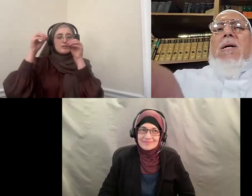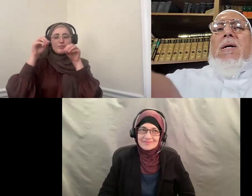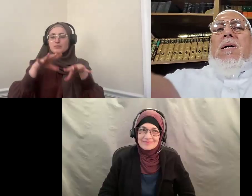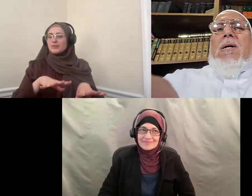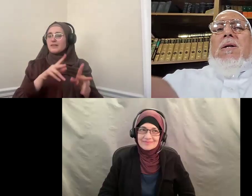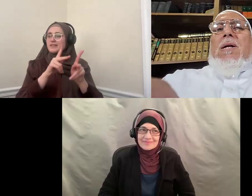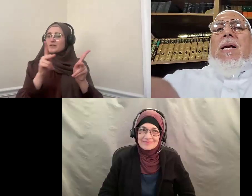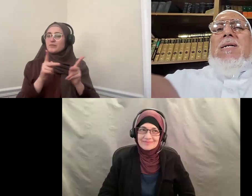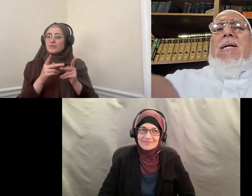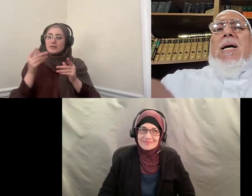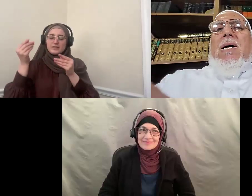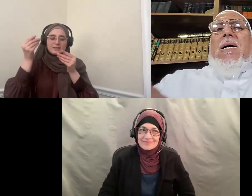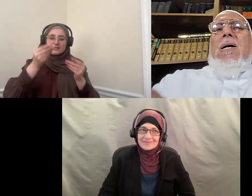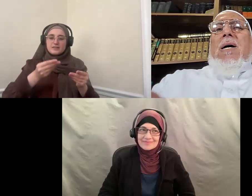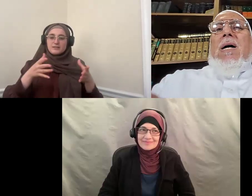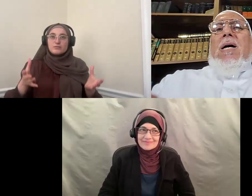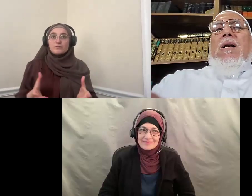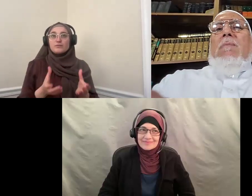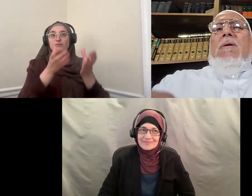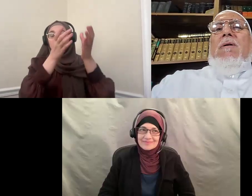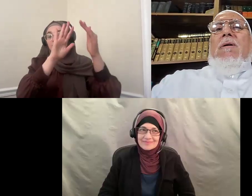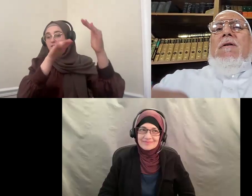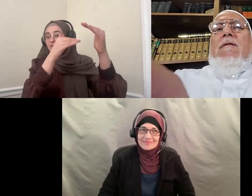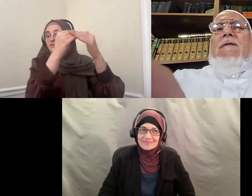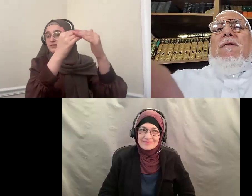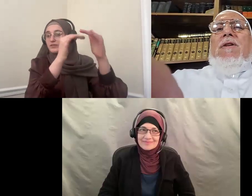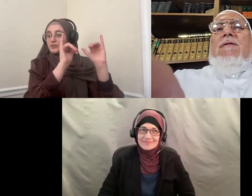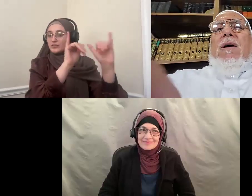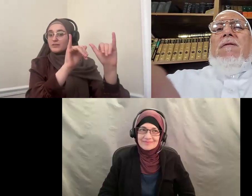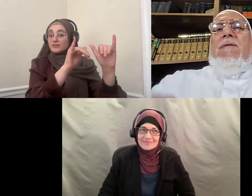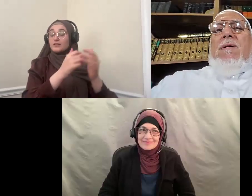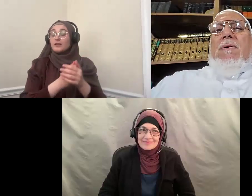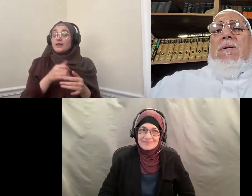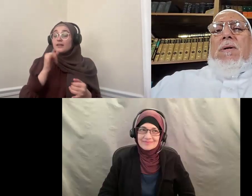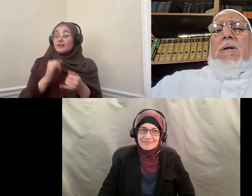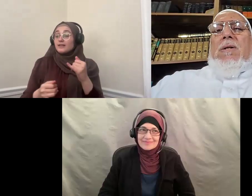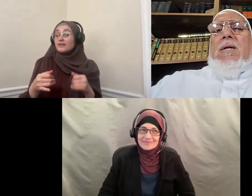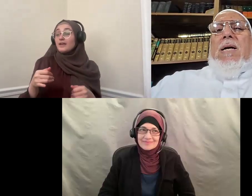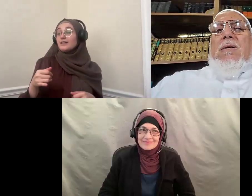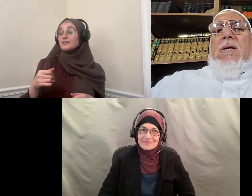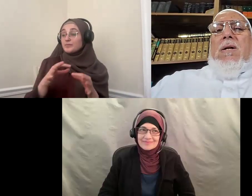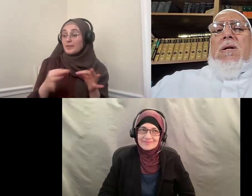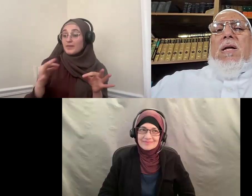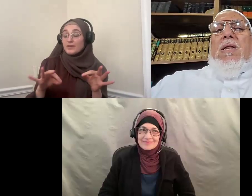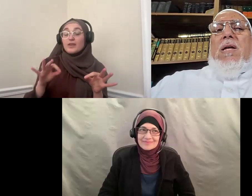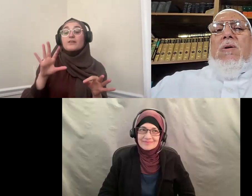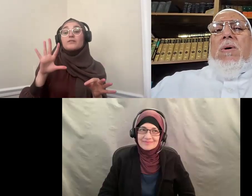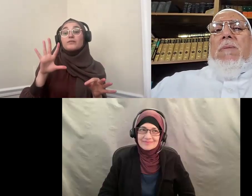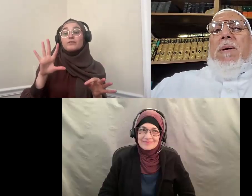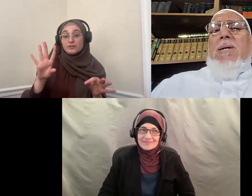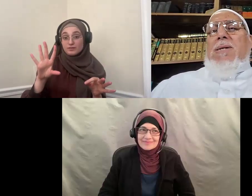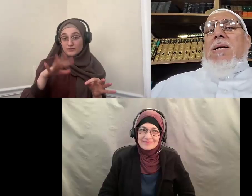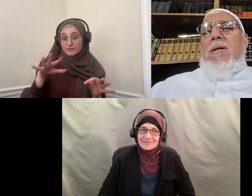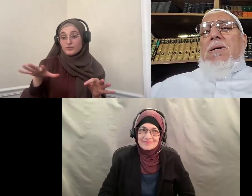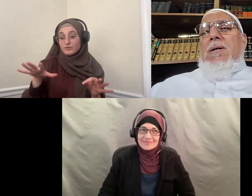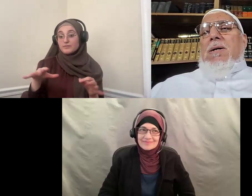then the last ayah, ayah number 55, it says that they will